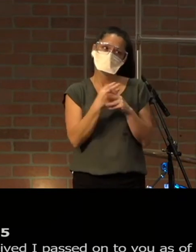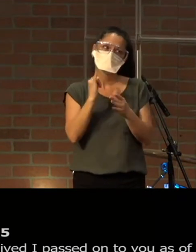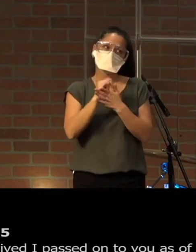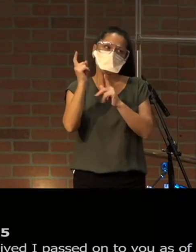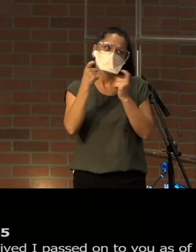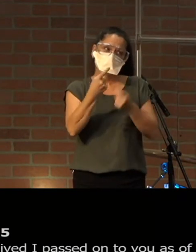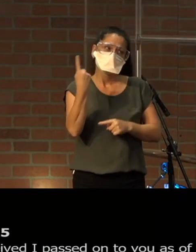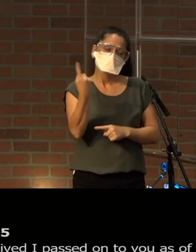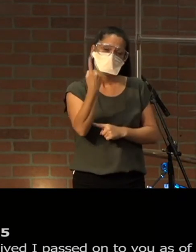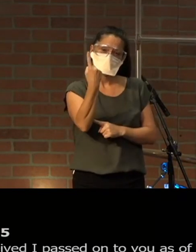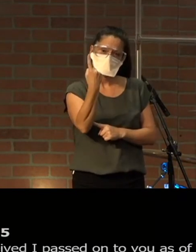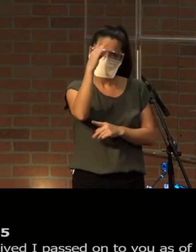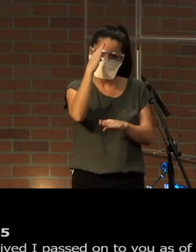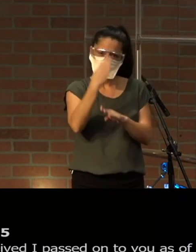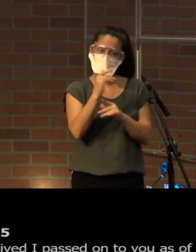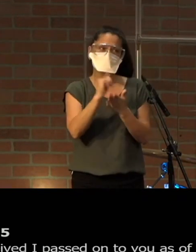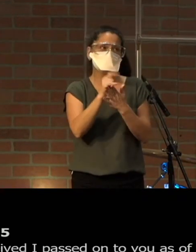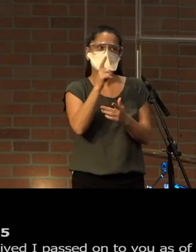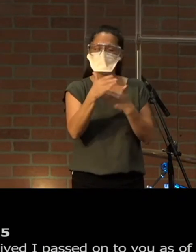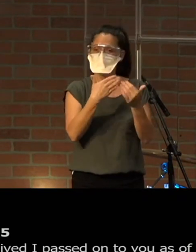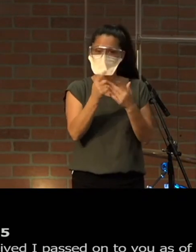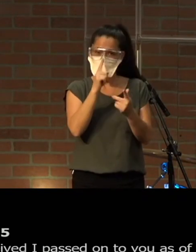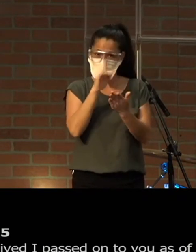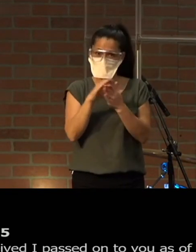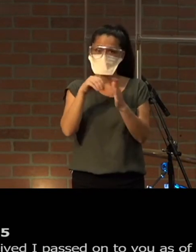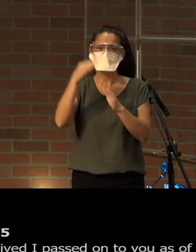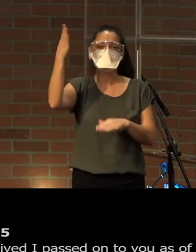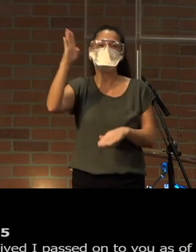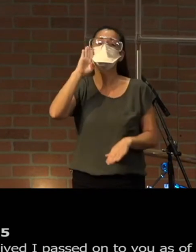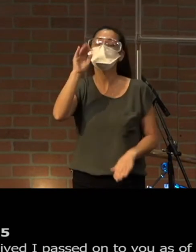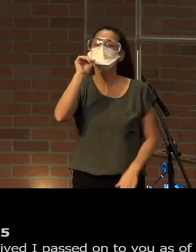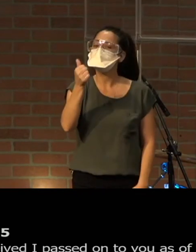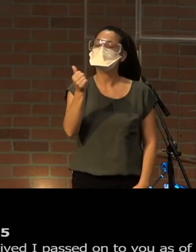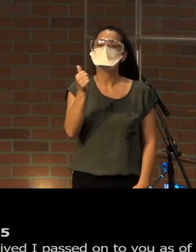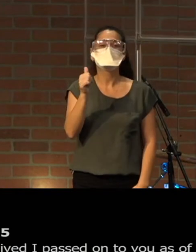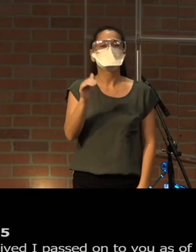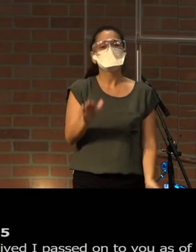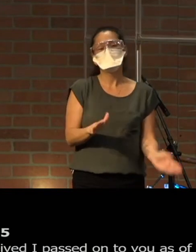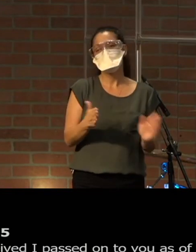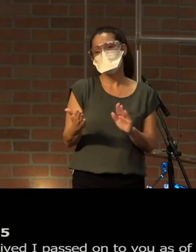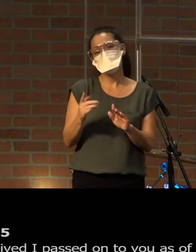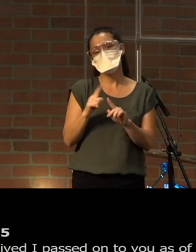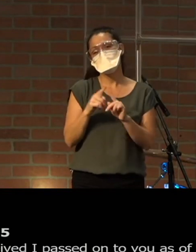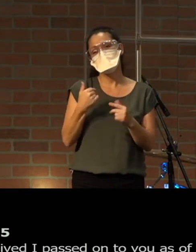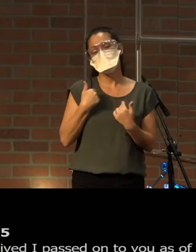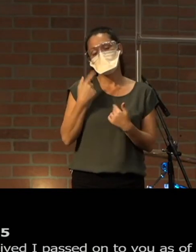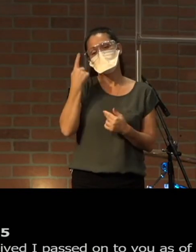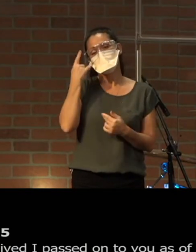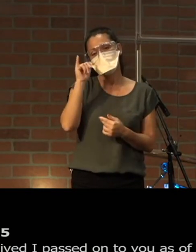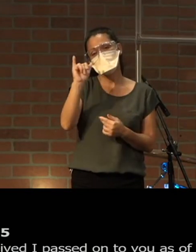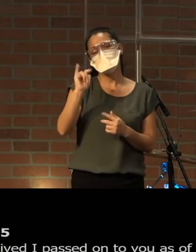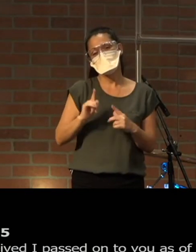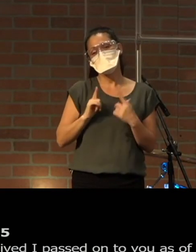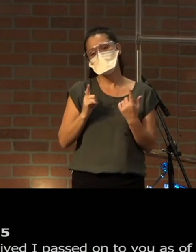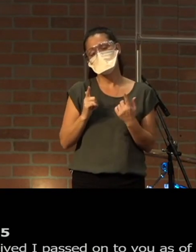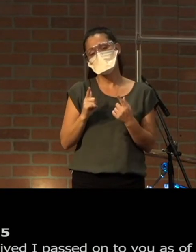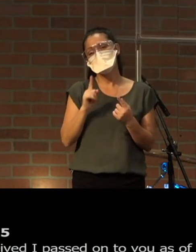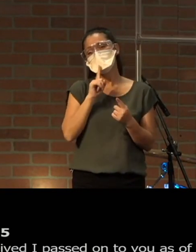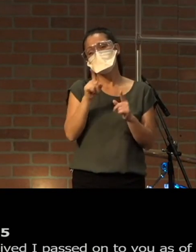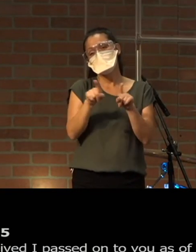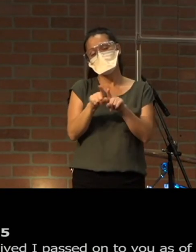Son, that whoever believes in him shall not perish, but have eternal life." So